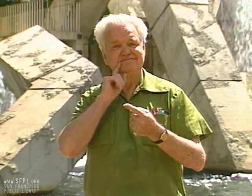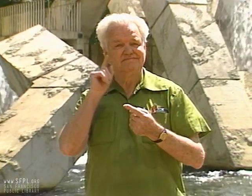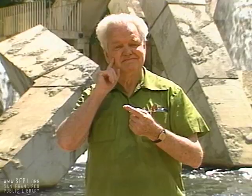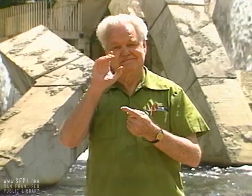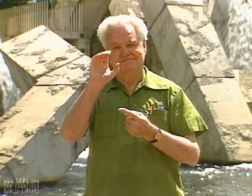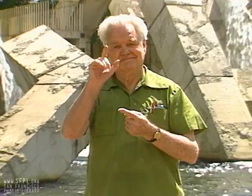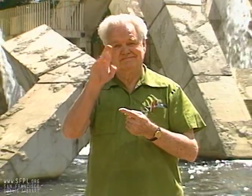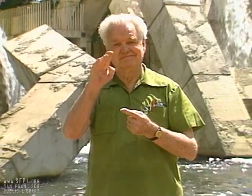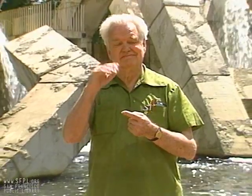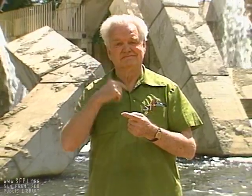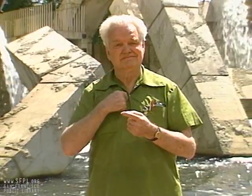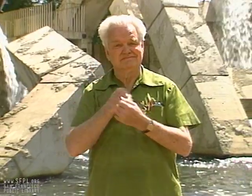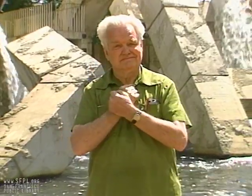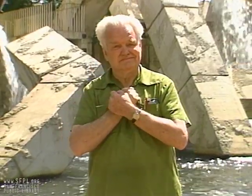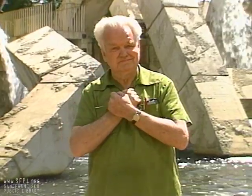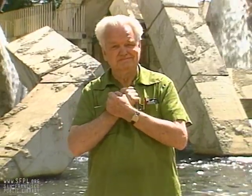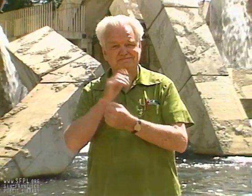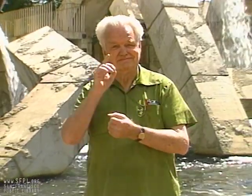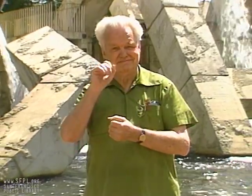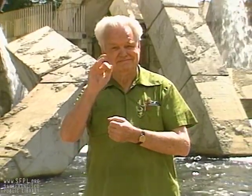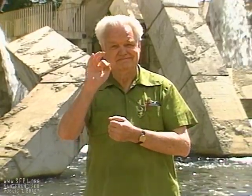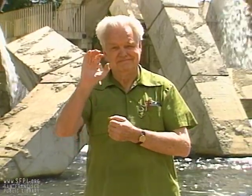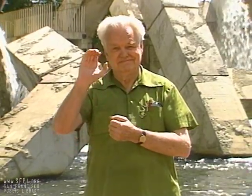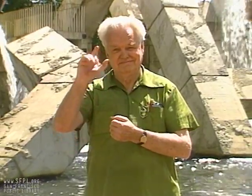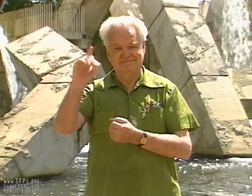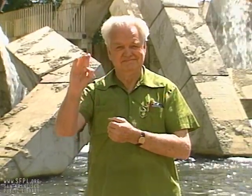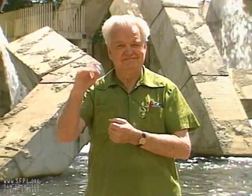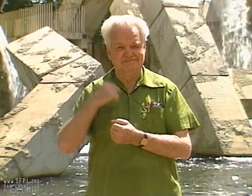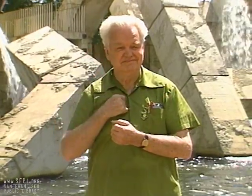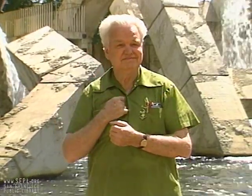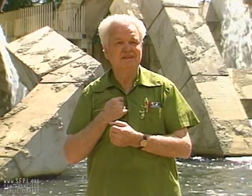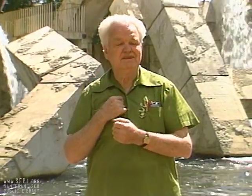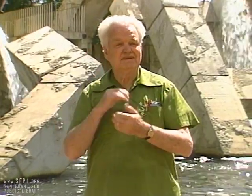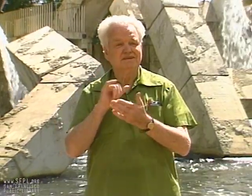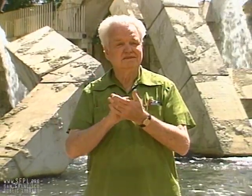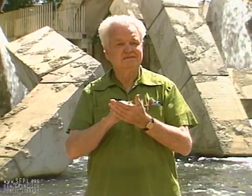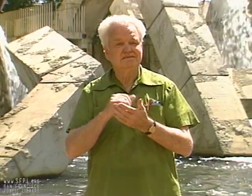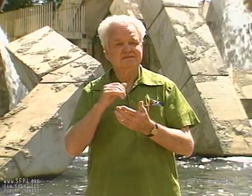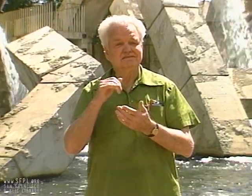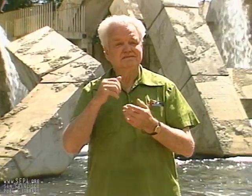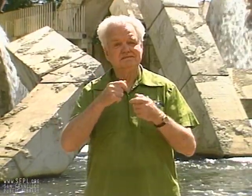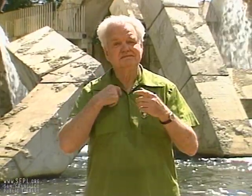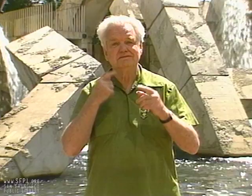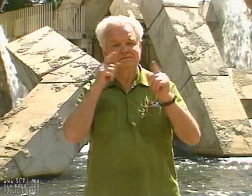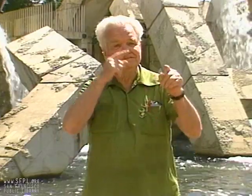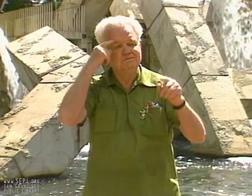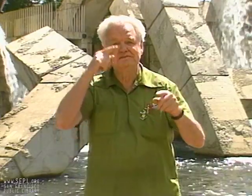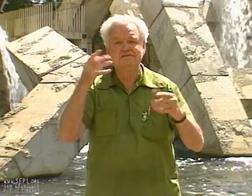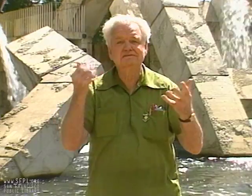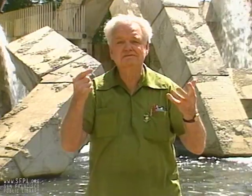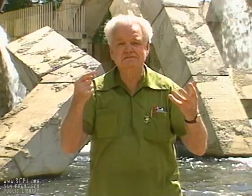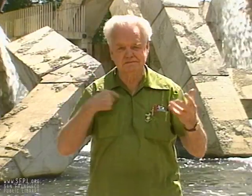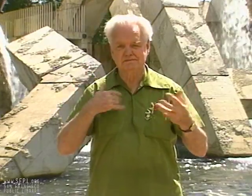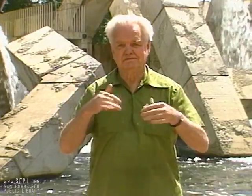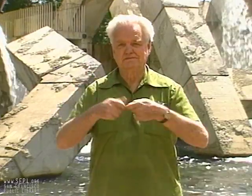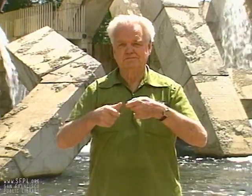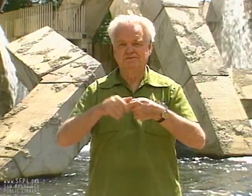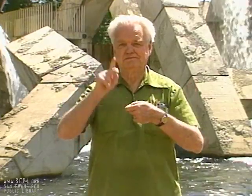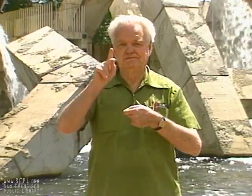I go to deaf clubs regularly, and I love going there. One reason I go is to play poker. Whenever there's a group of